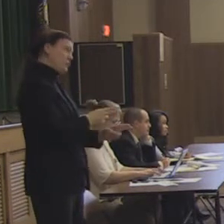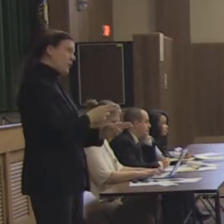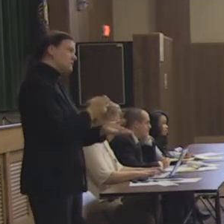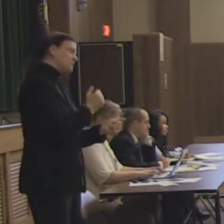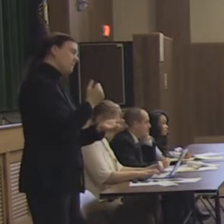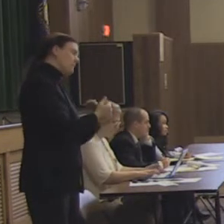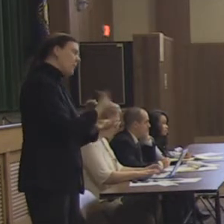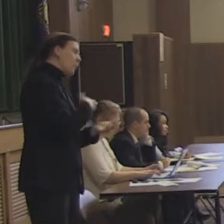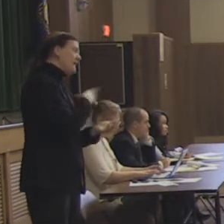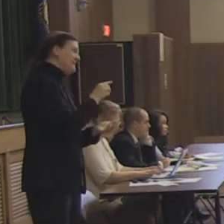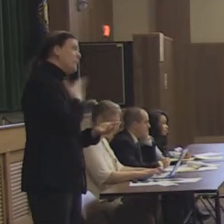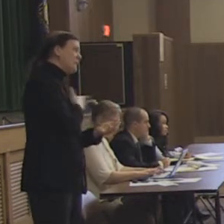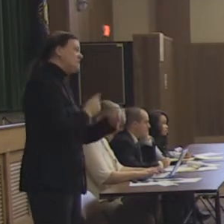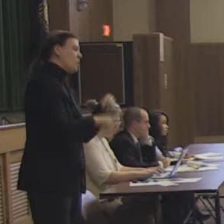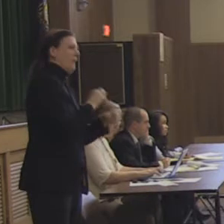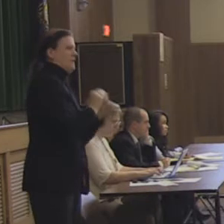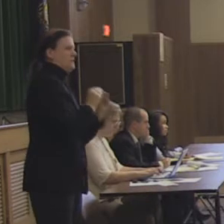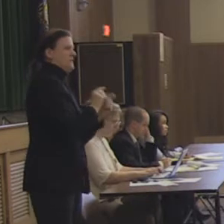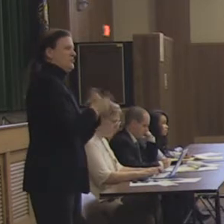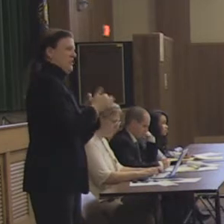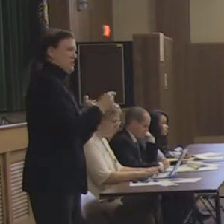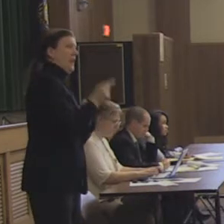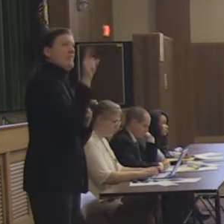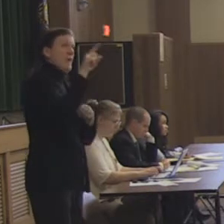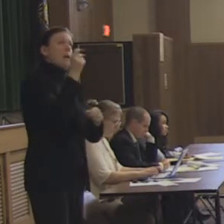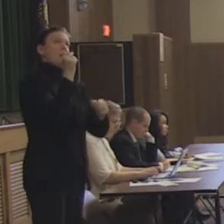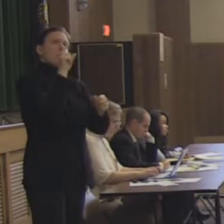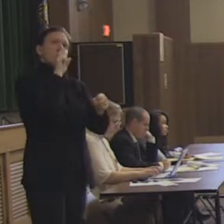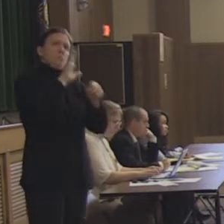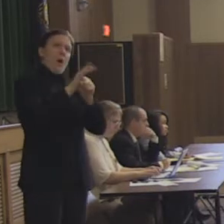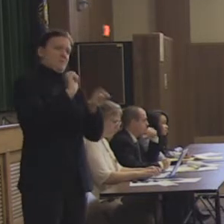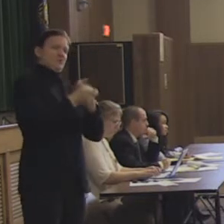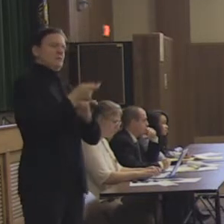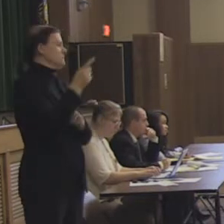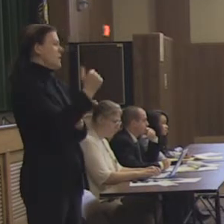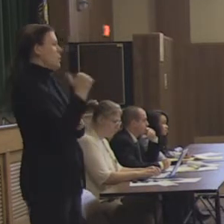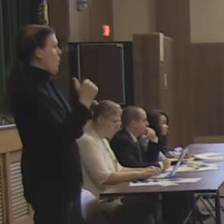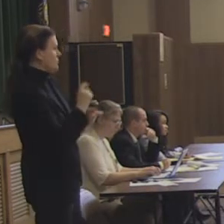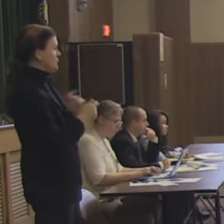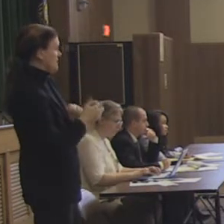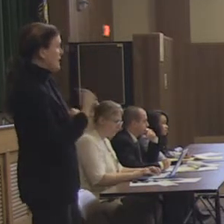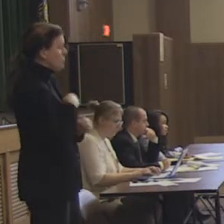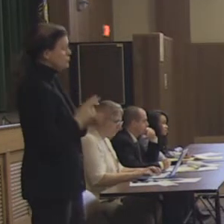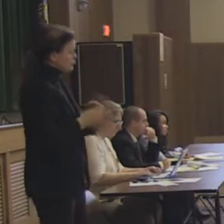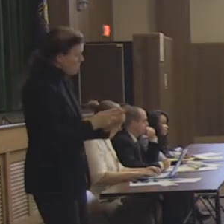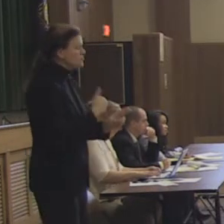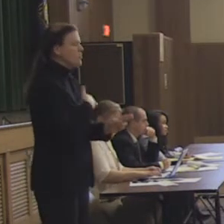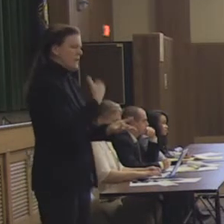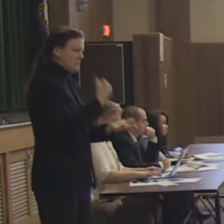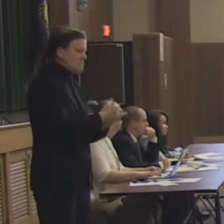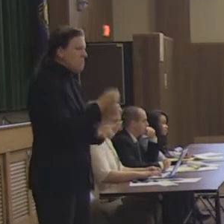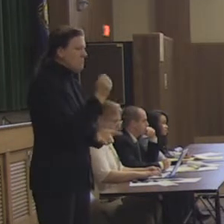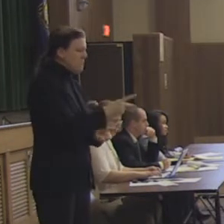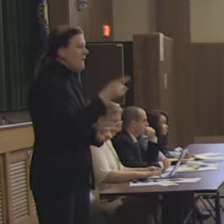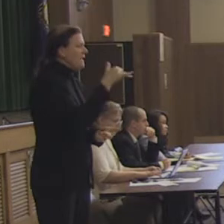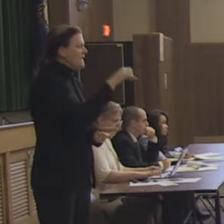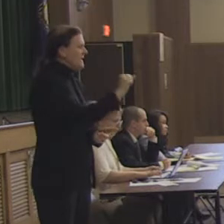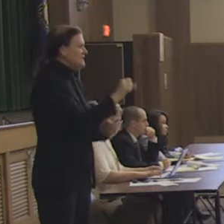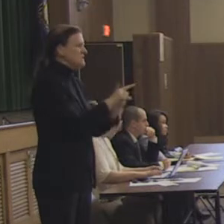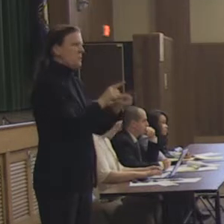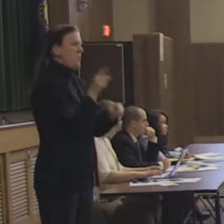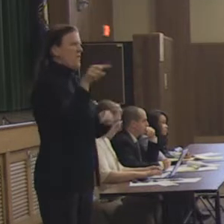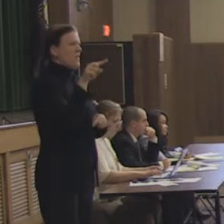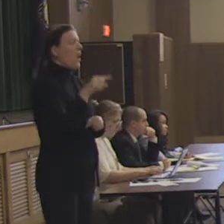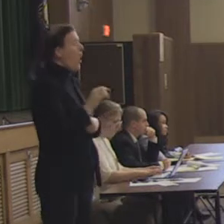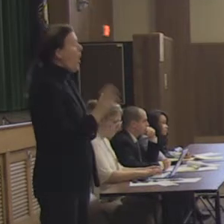what changes can be done, because it was a piece of legislation that was rushed through, and when it was being rushed through, there was